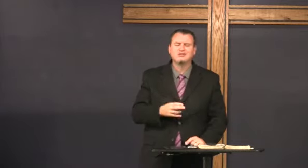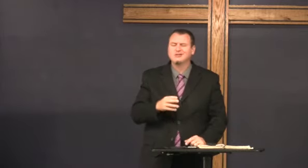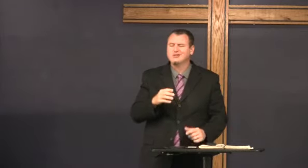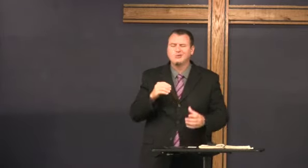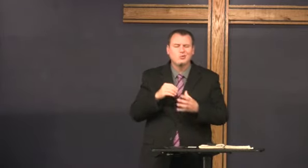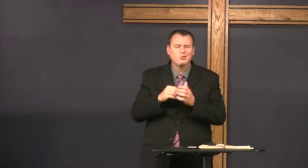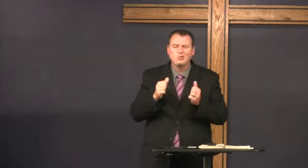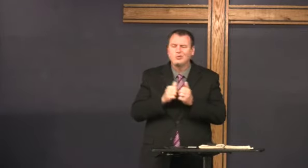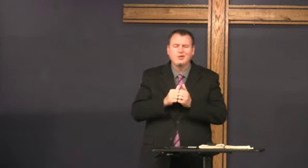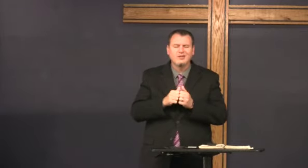it.